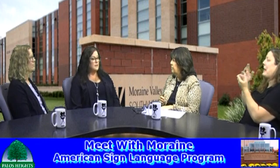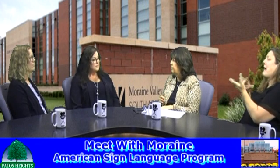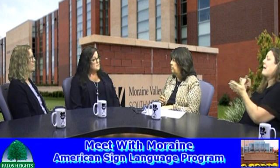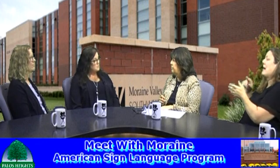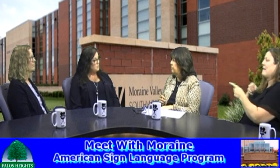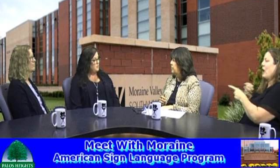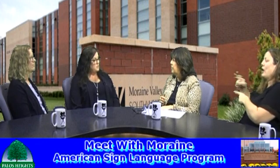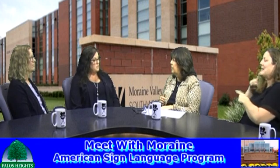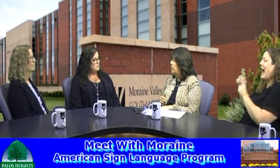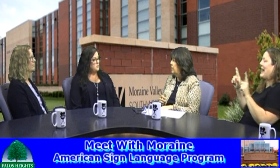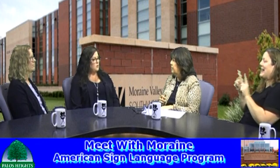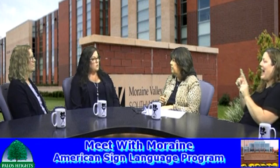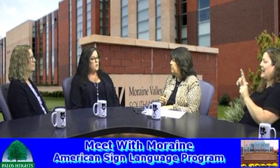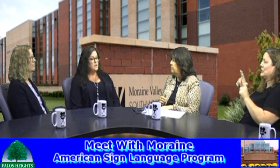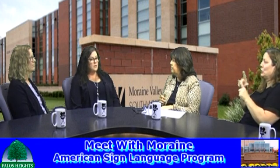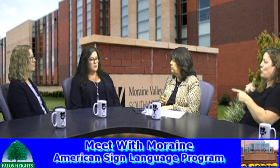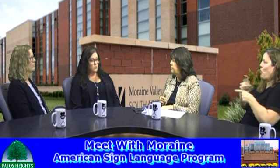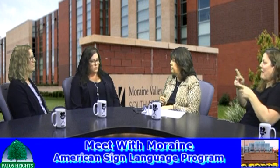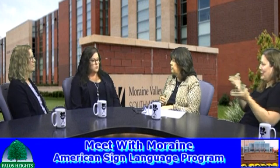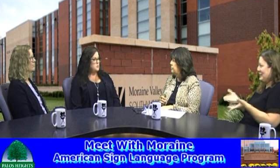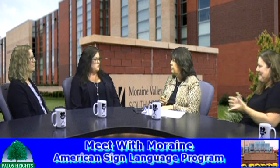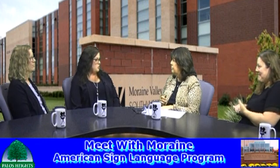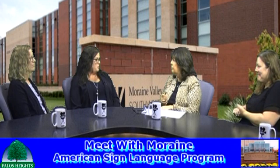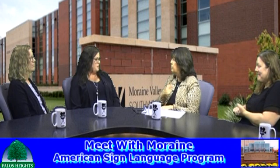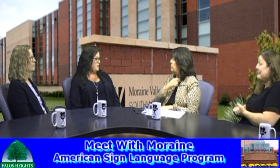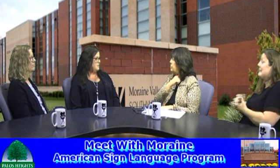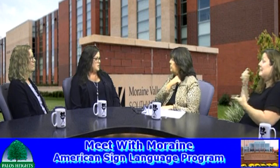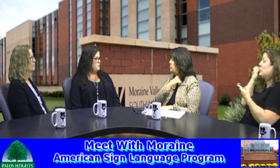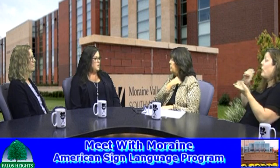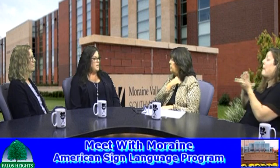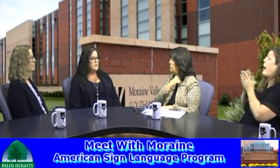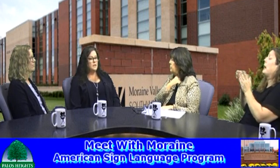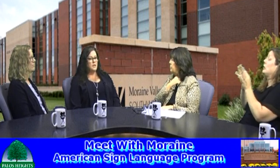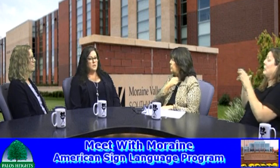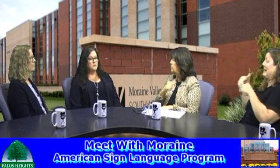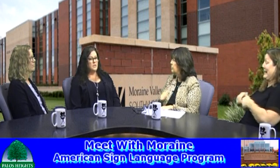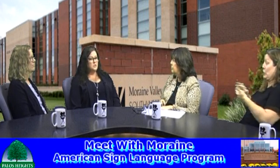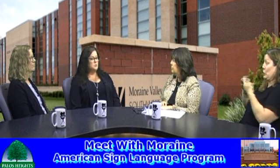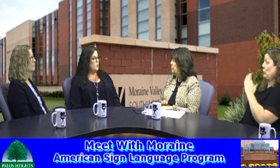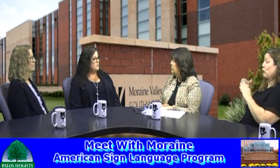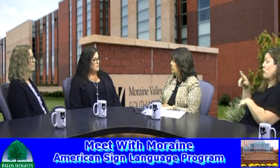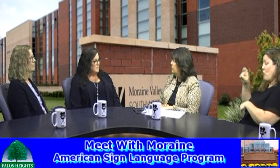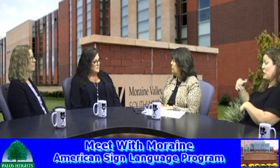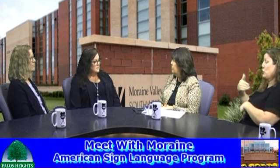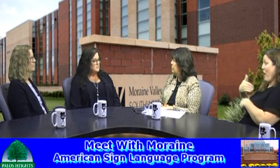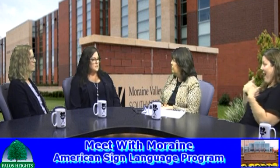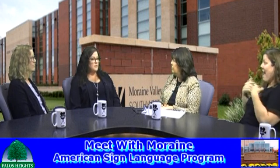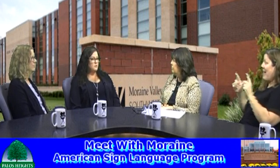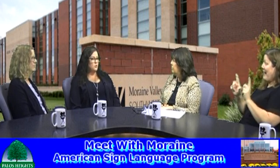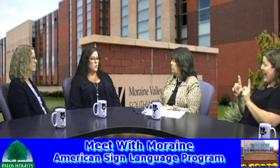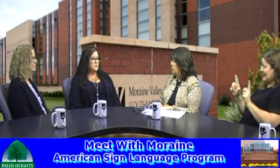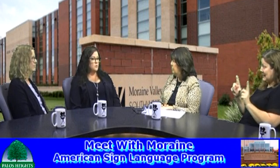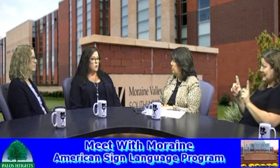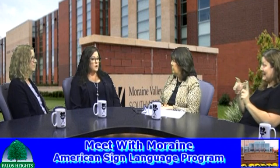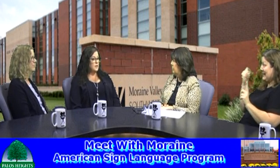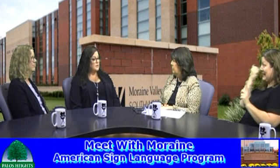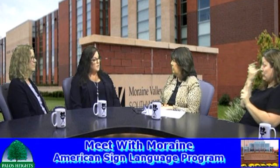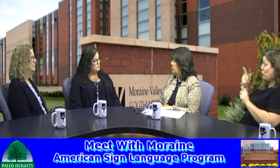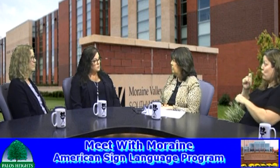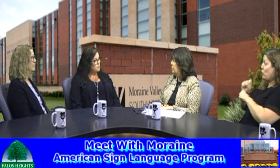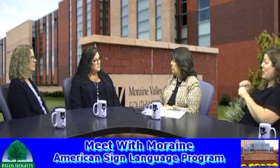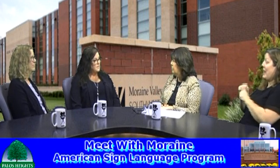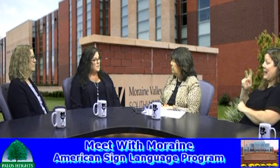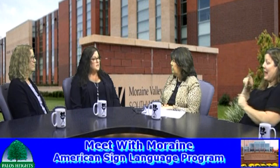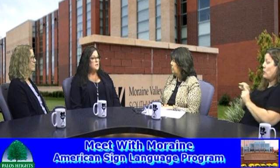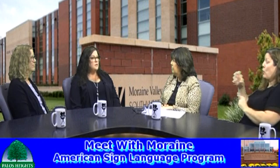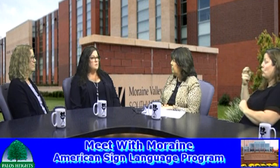it's a licensed profession. So in order to interpret in the community, you need to hold a license. And if you're going to work in a K